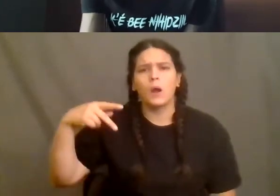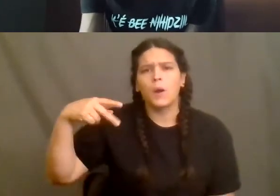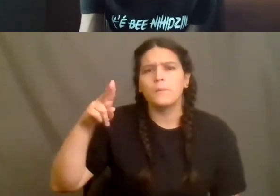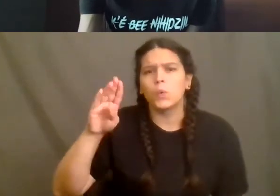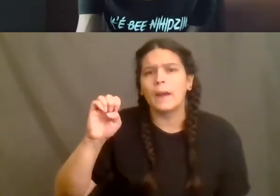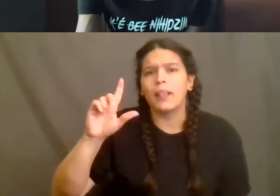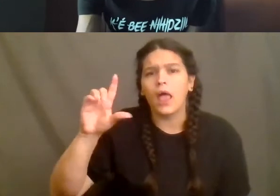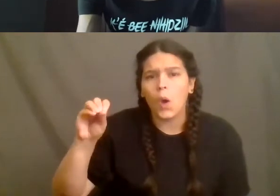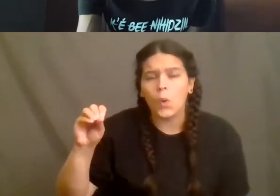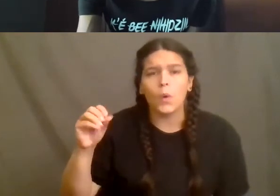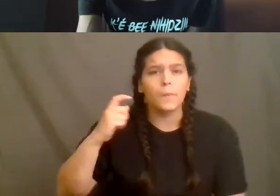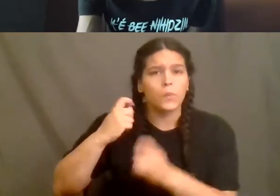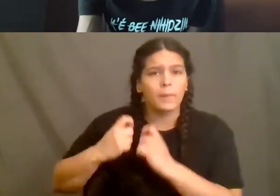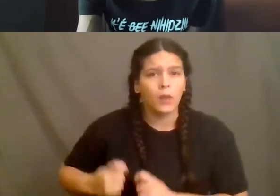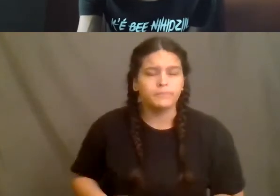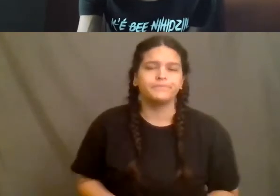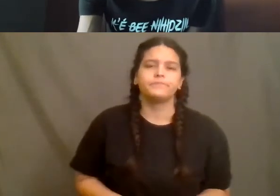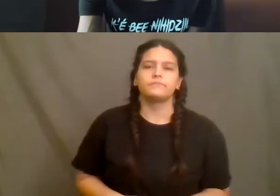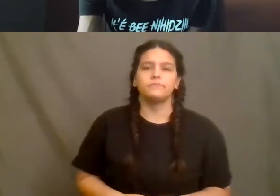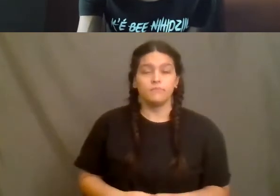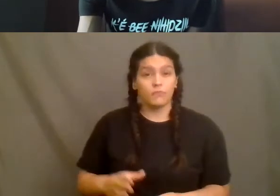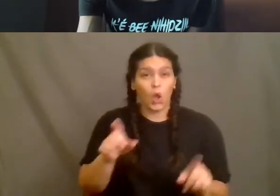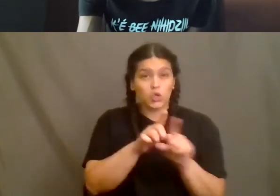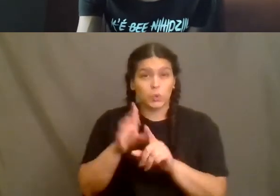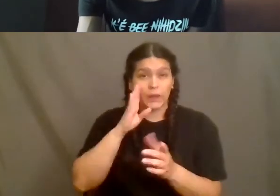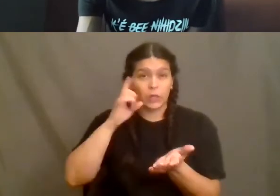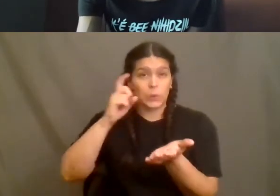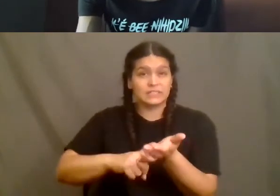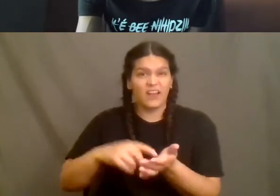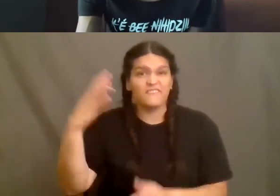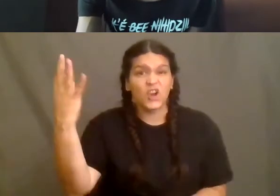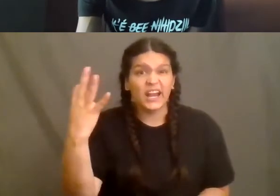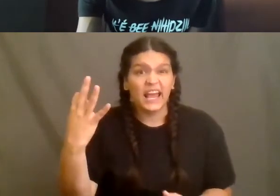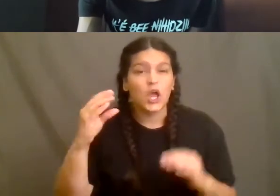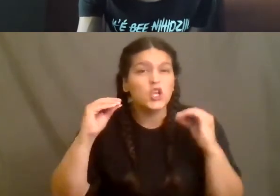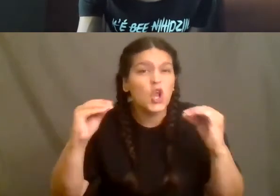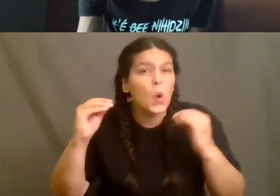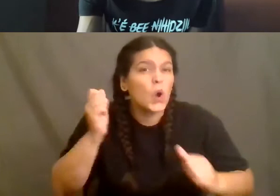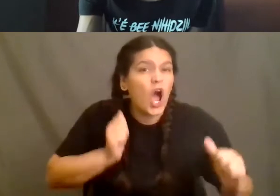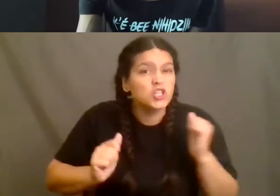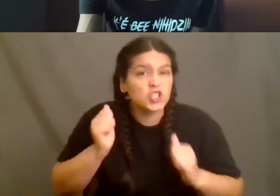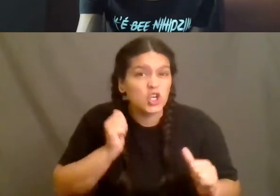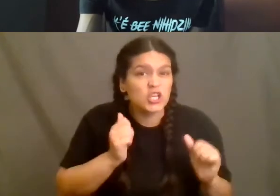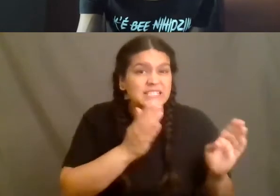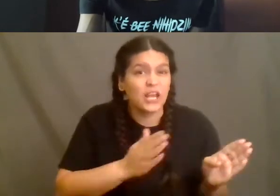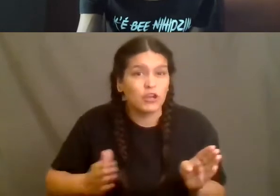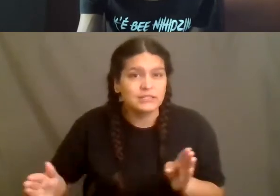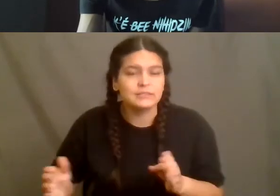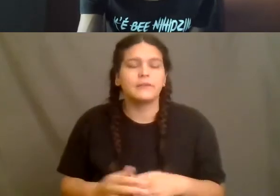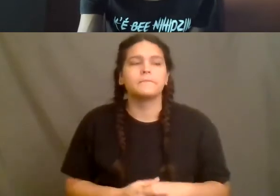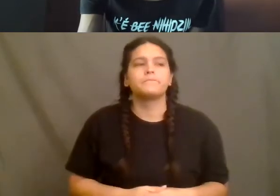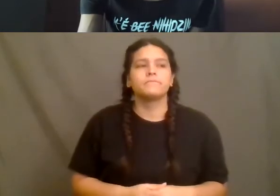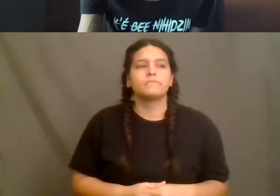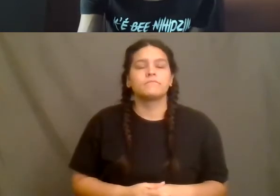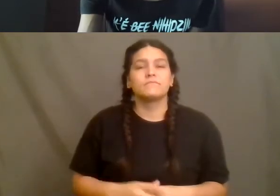you'll notice that Friday, the concert series isn't there. Tasha and I have made an interesting and